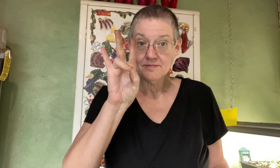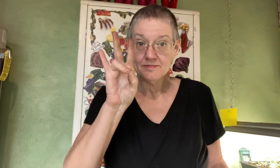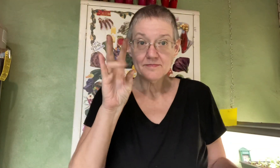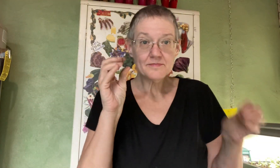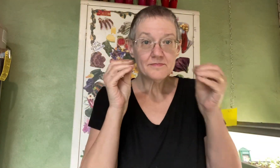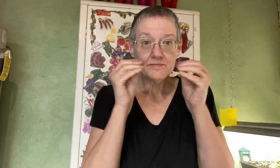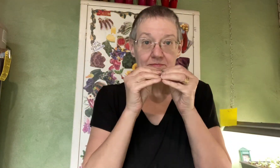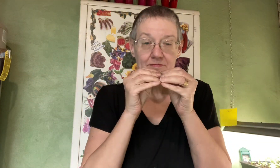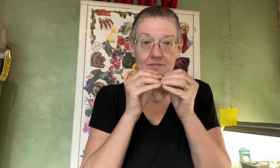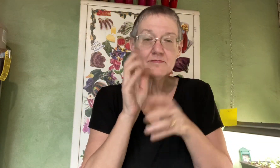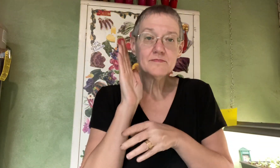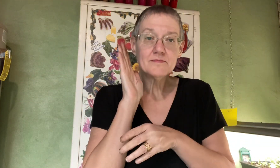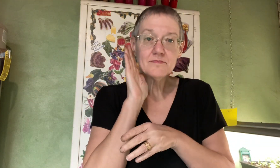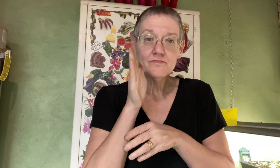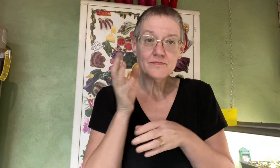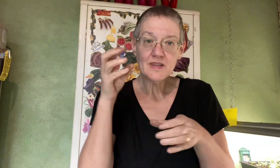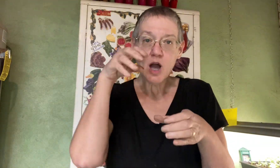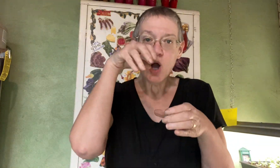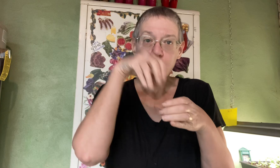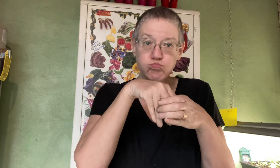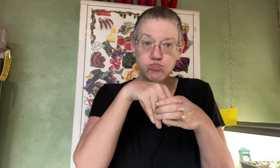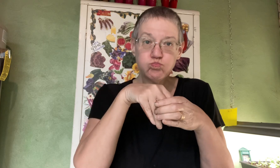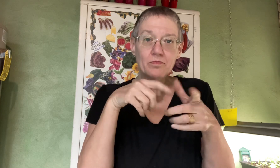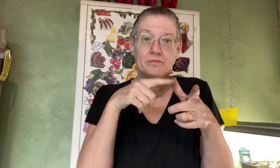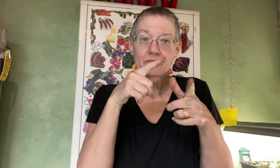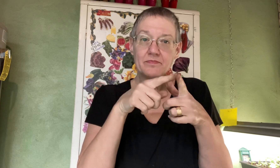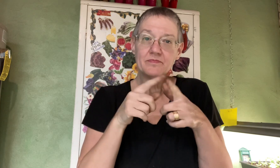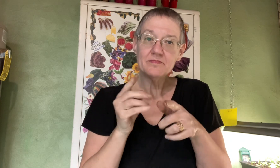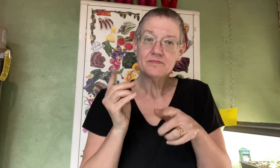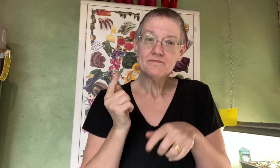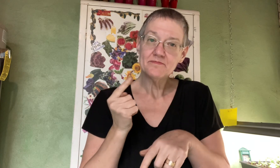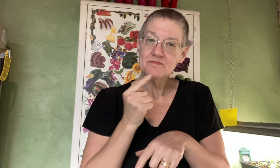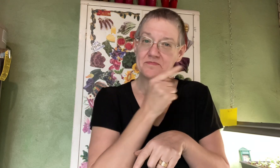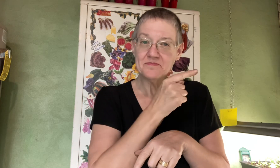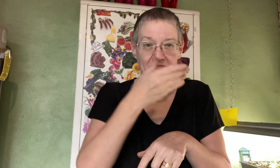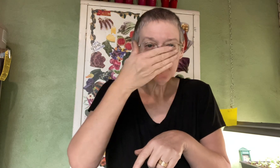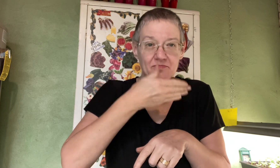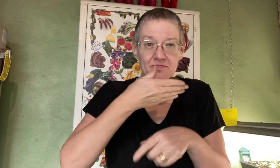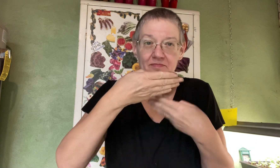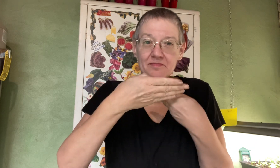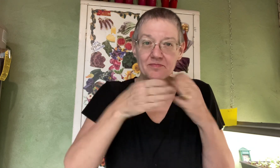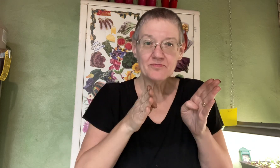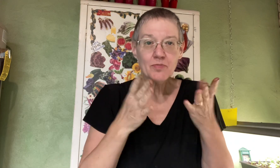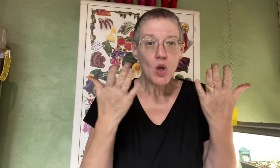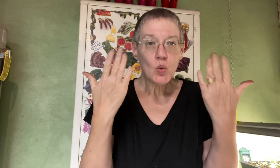Now we have 7 more, and we're going to pop those up and